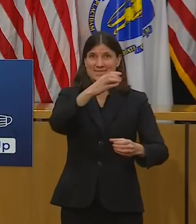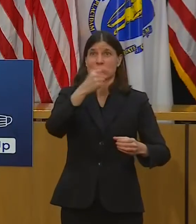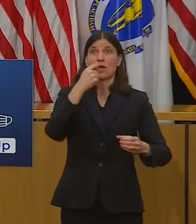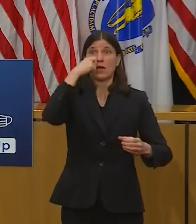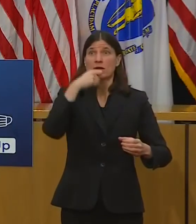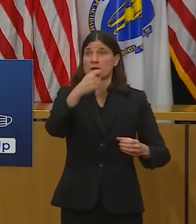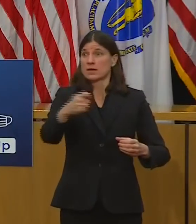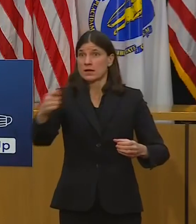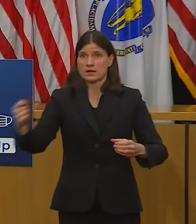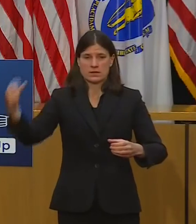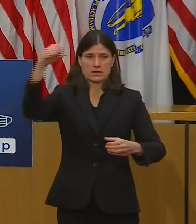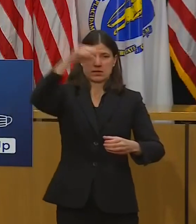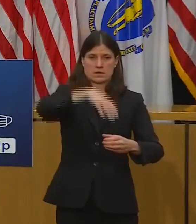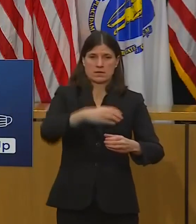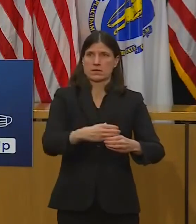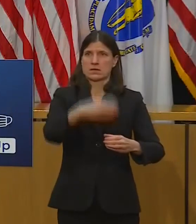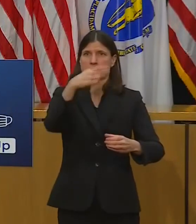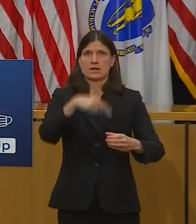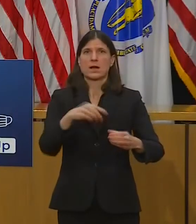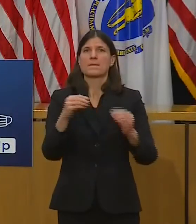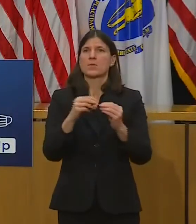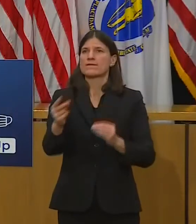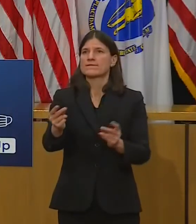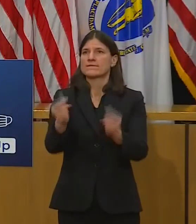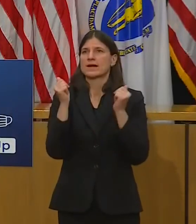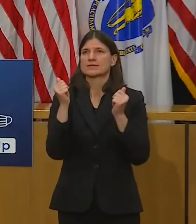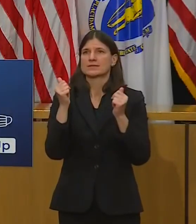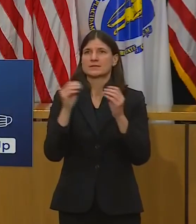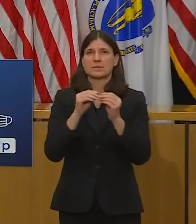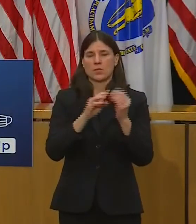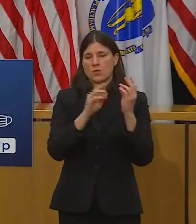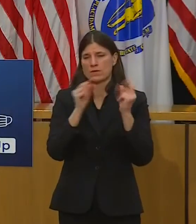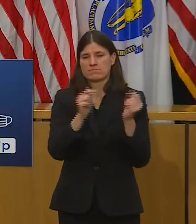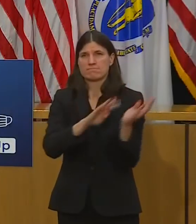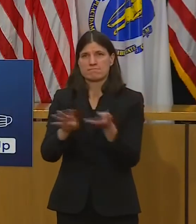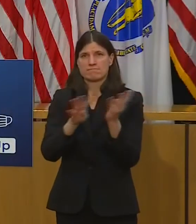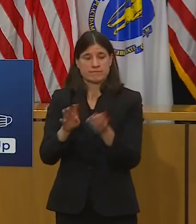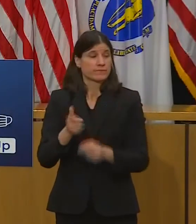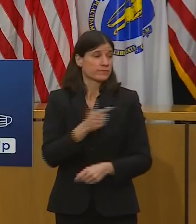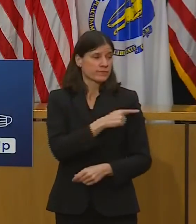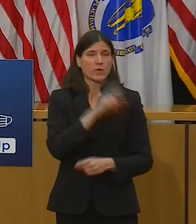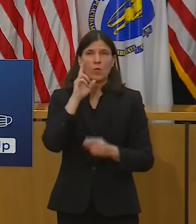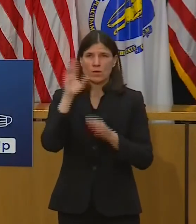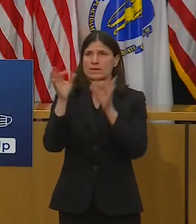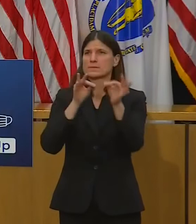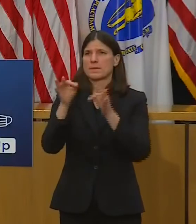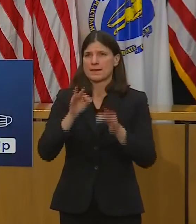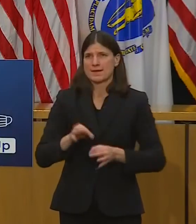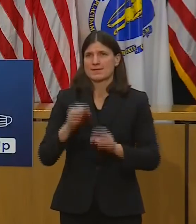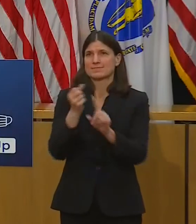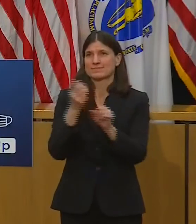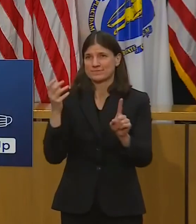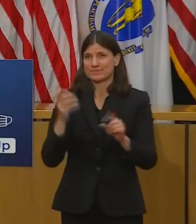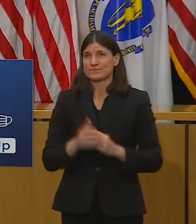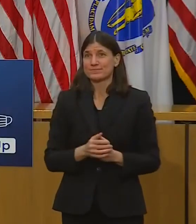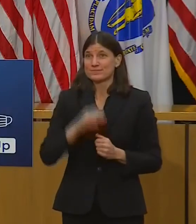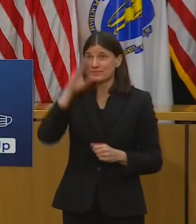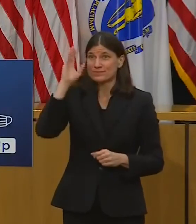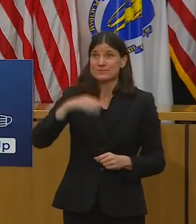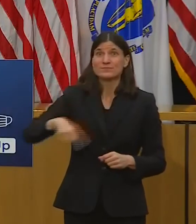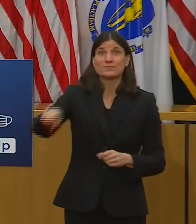pool testing works shortly, and in the coming days we'll work with school districts that want to participate to bring more kids back to the